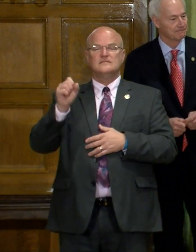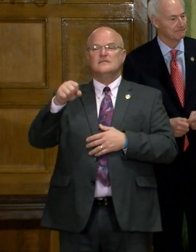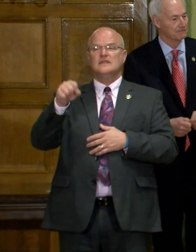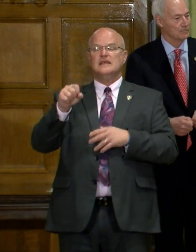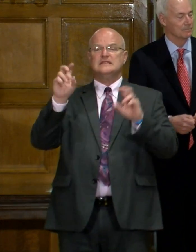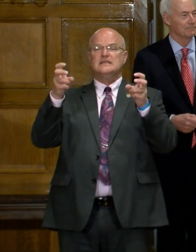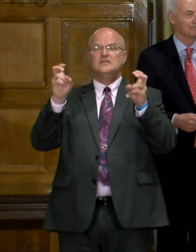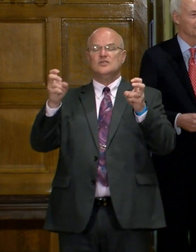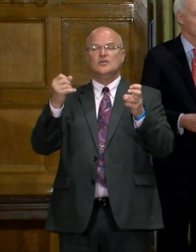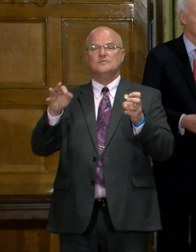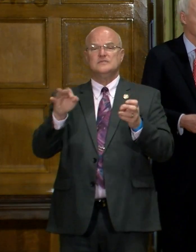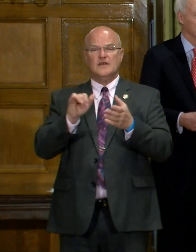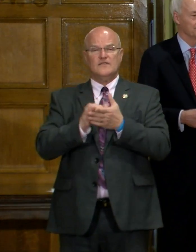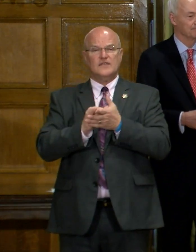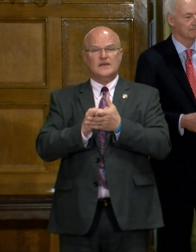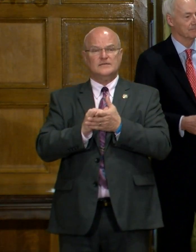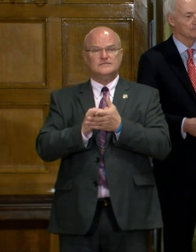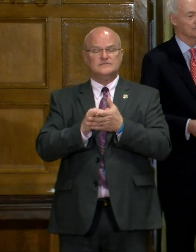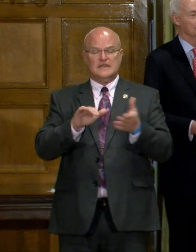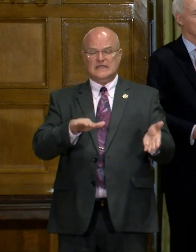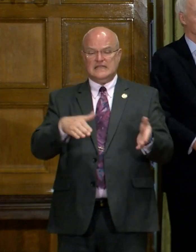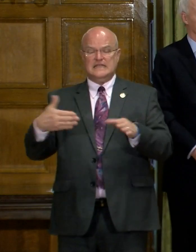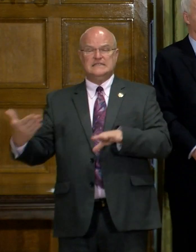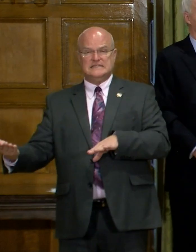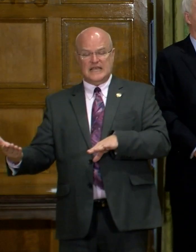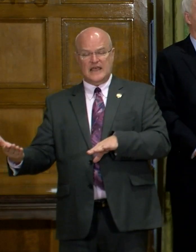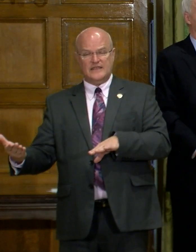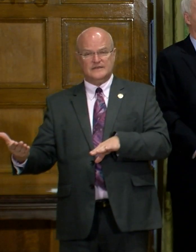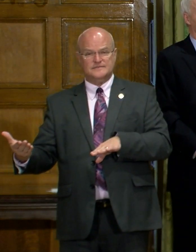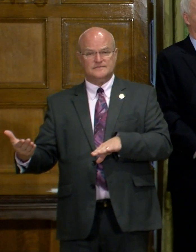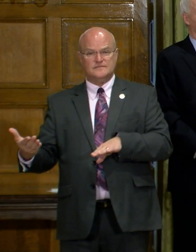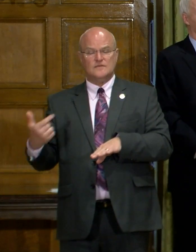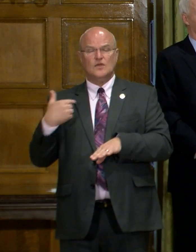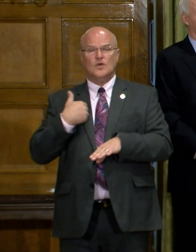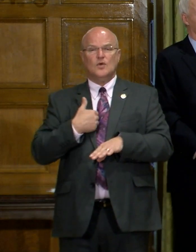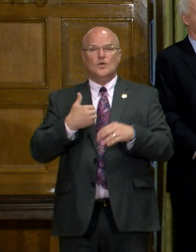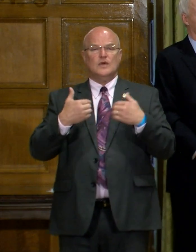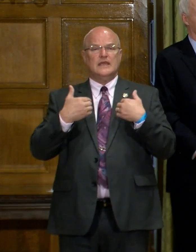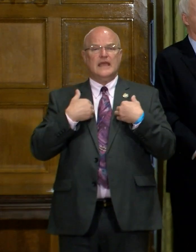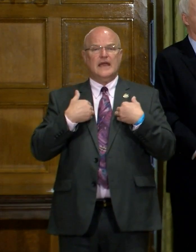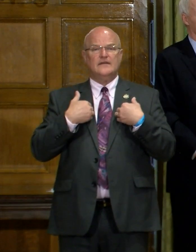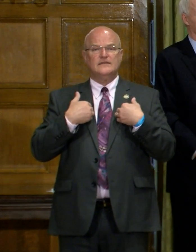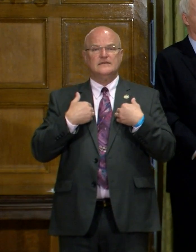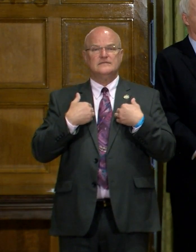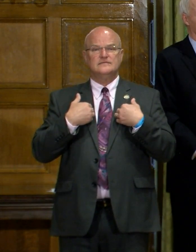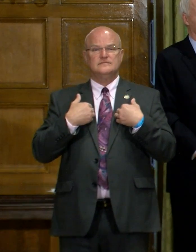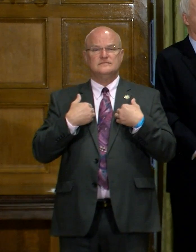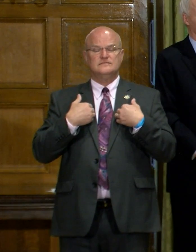Yes, in terms of the deaths, we have